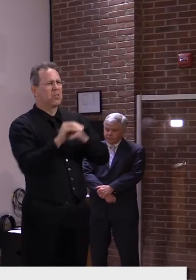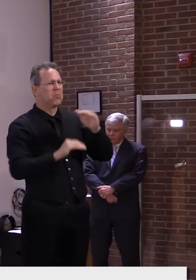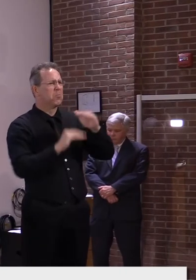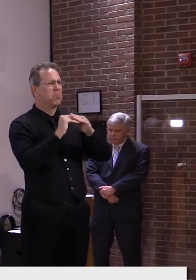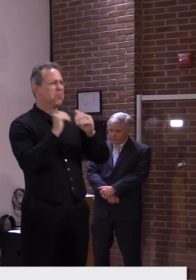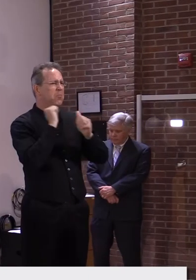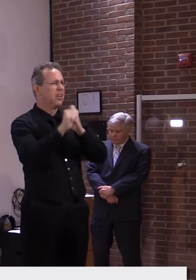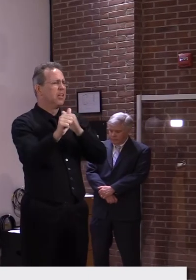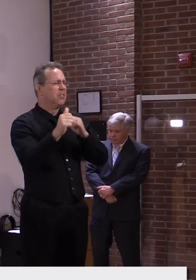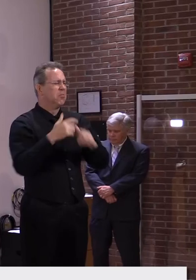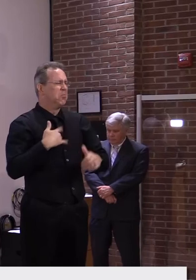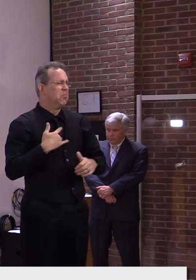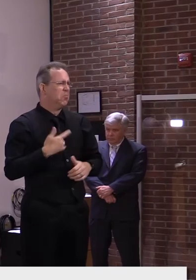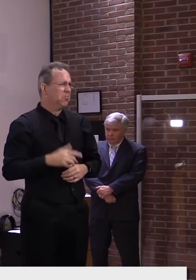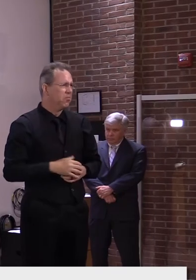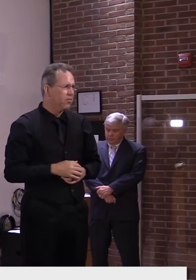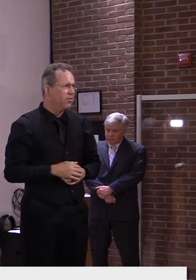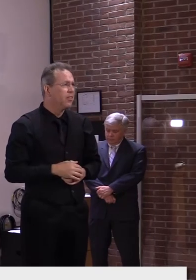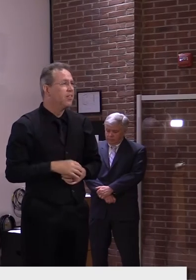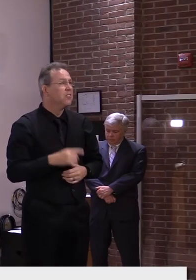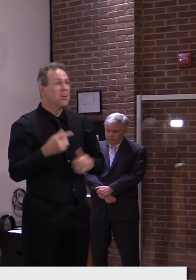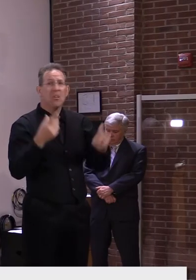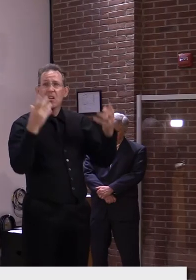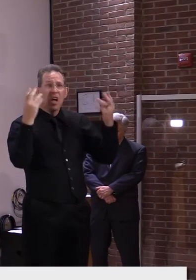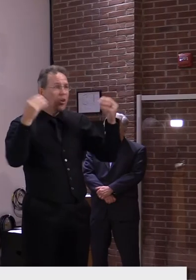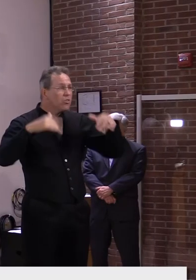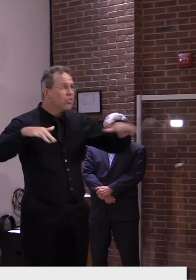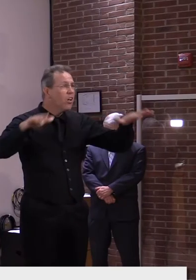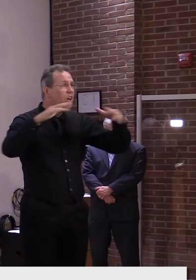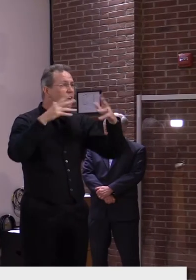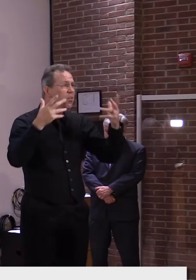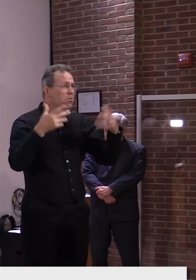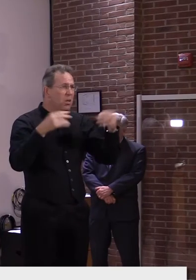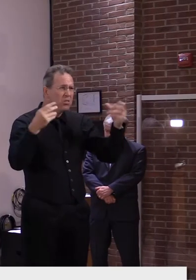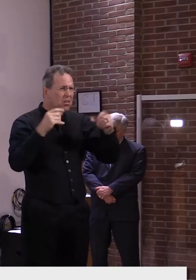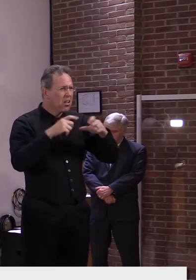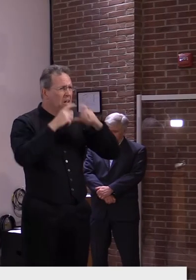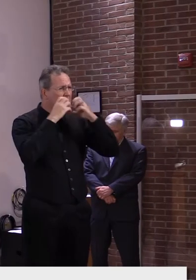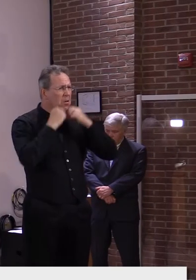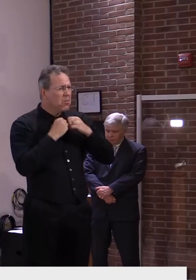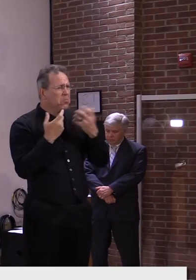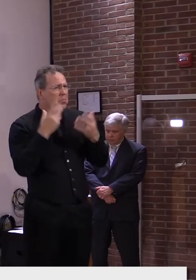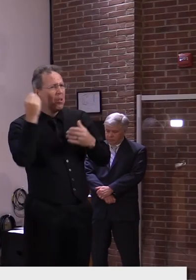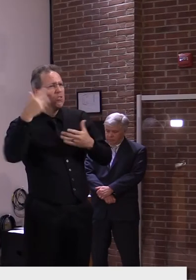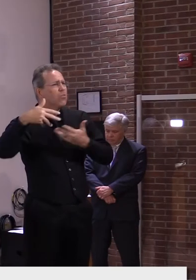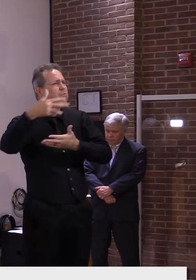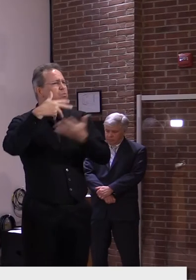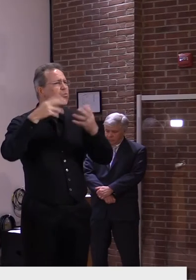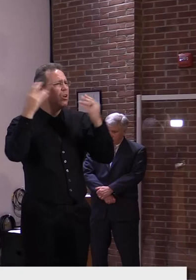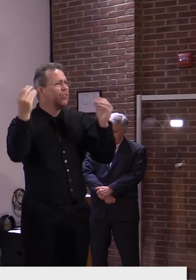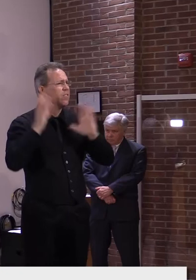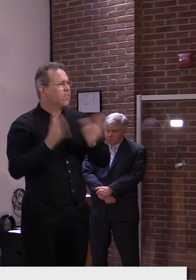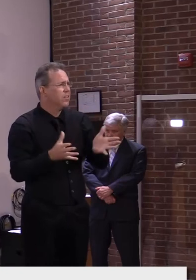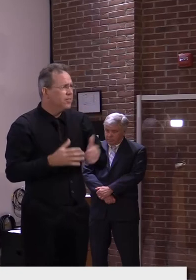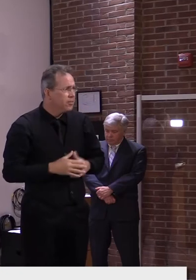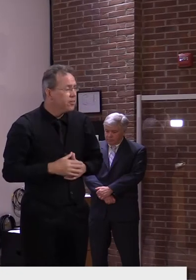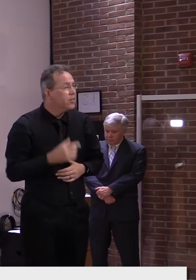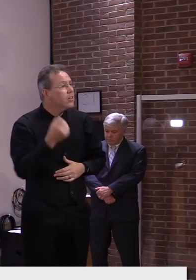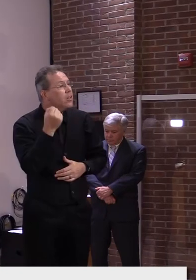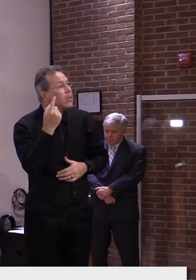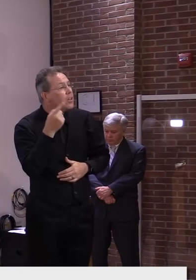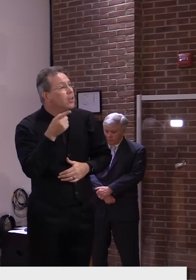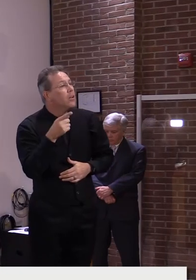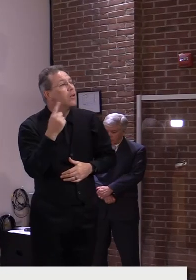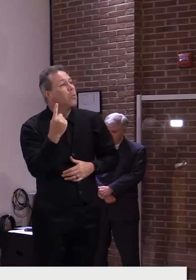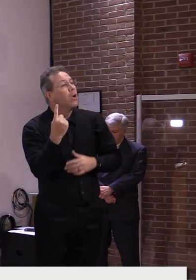safe to be outdoors without wearing a mask. And the only caveat that's ever been